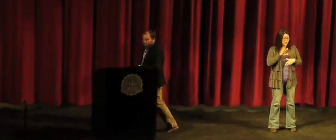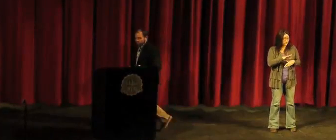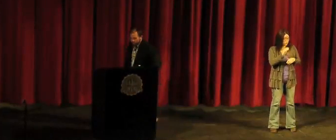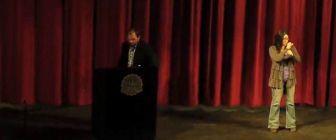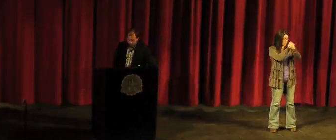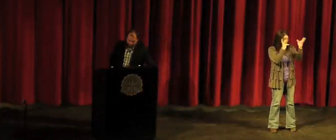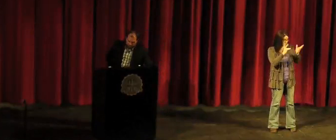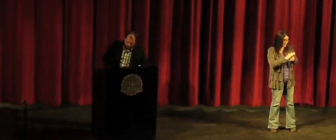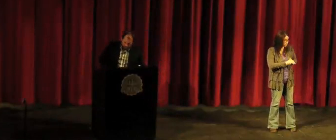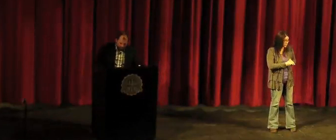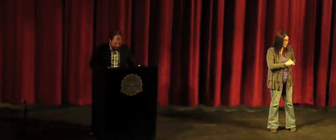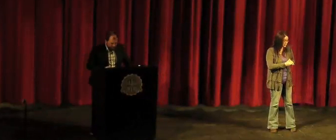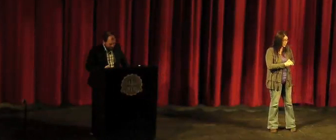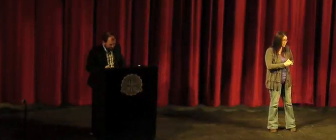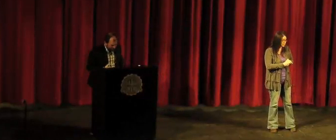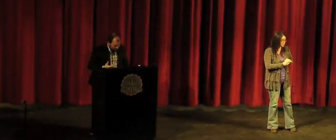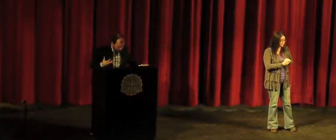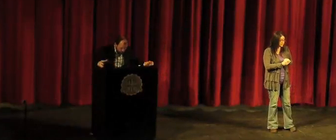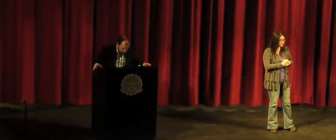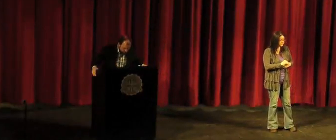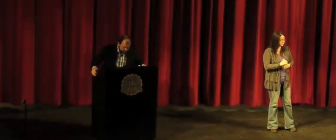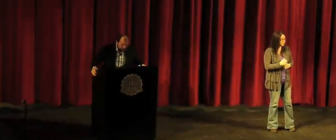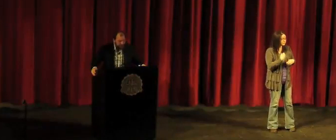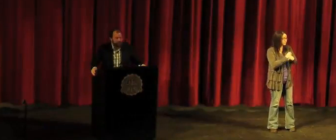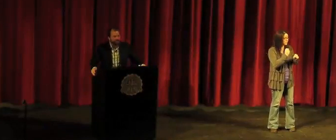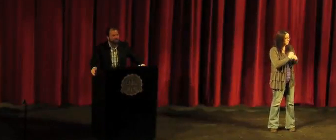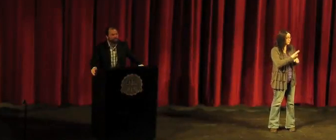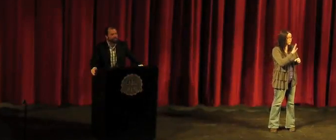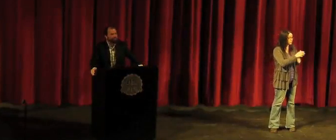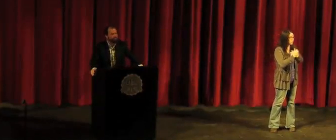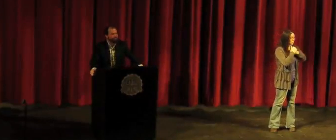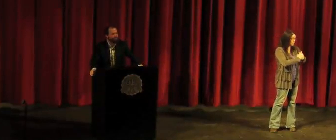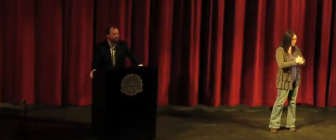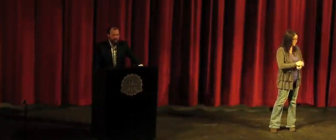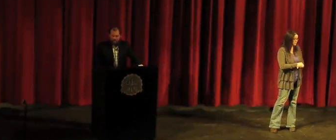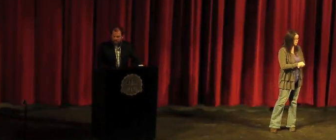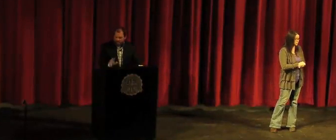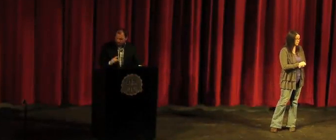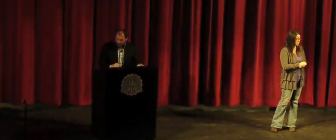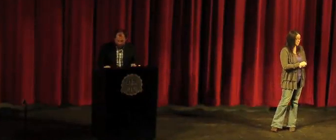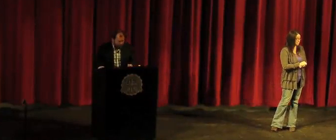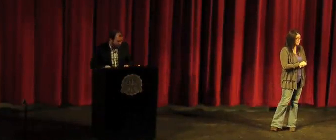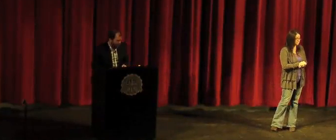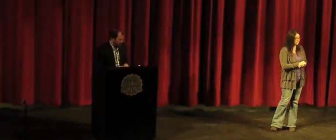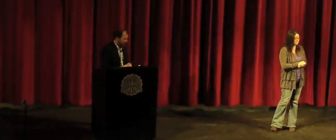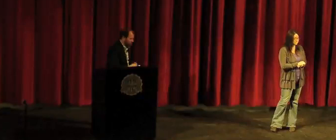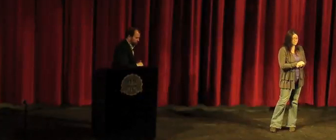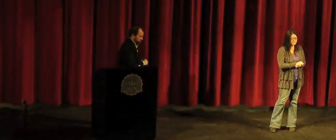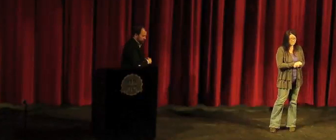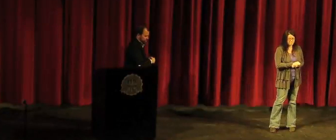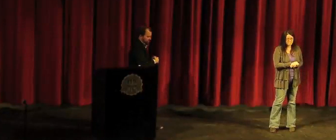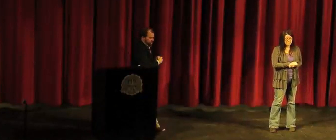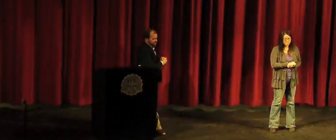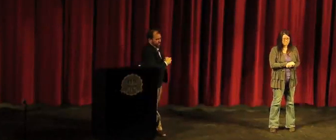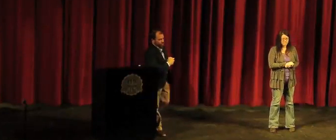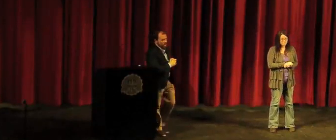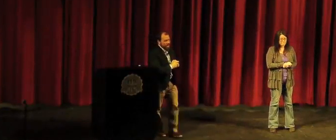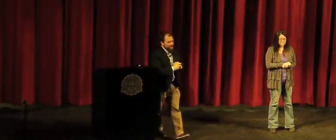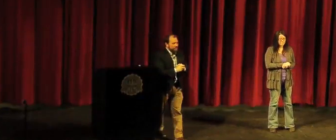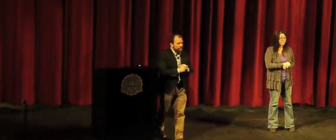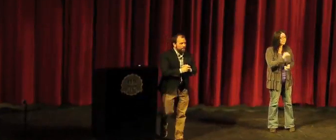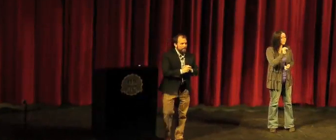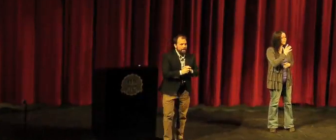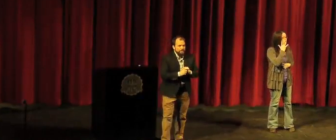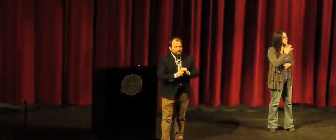imagination, conscripting your imagination, forming your loves. This is why I'll close with this. It's